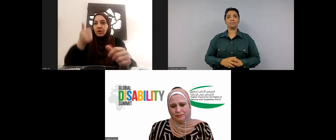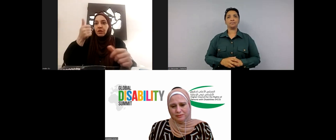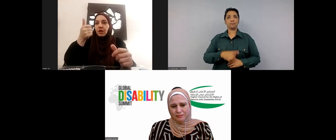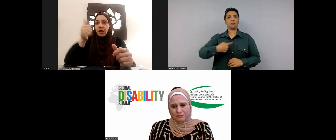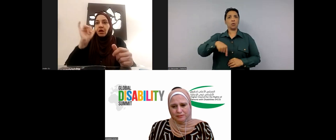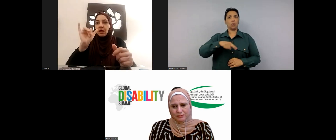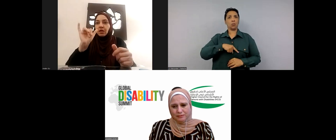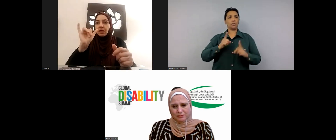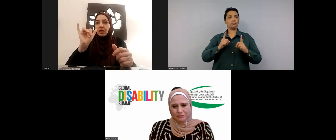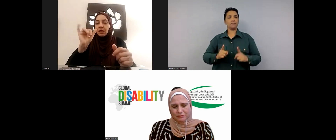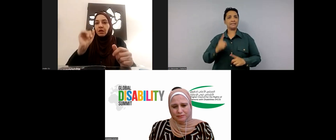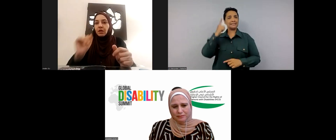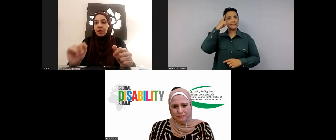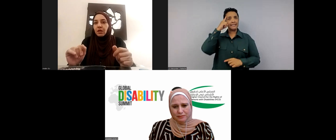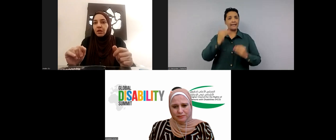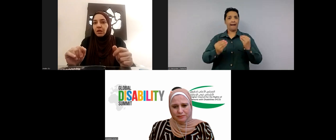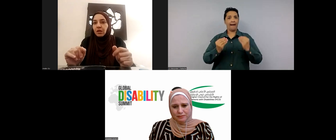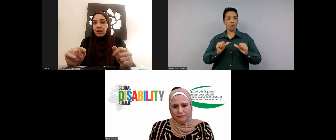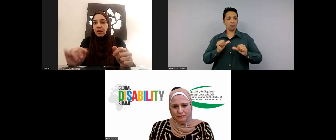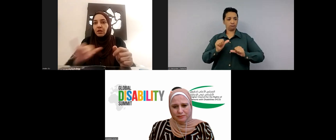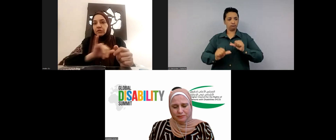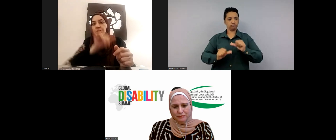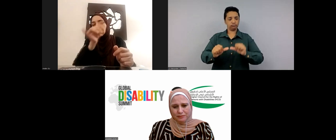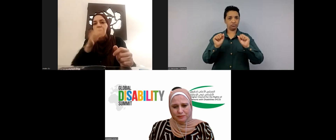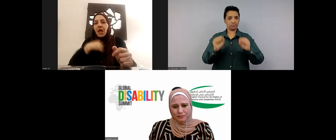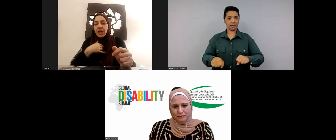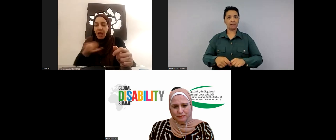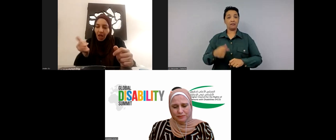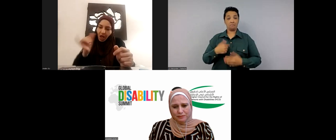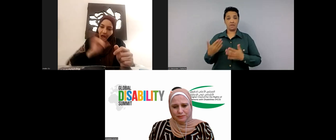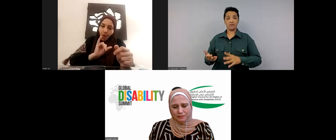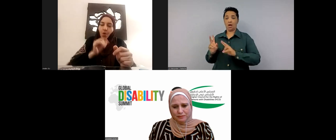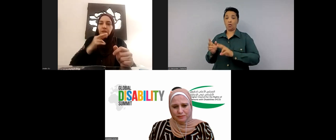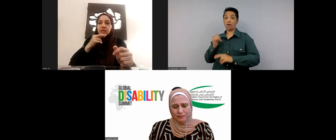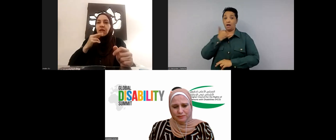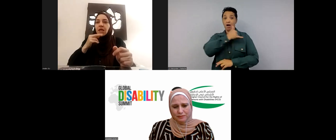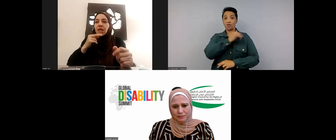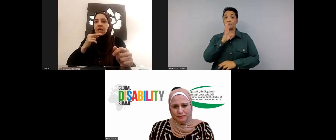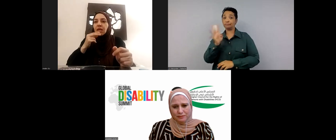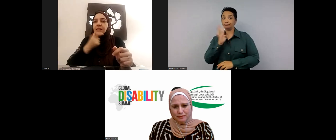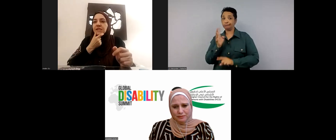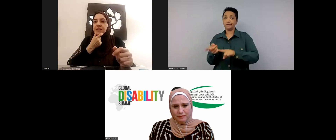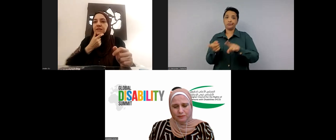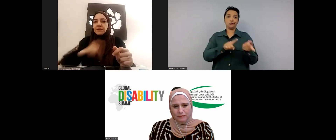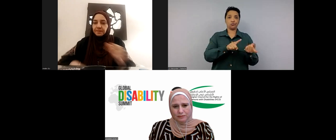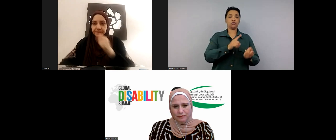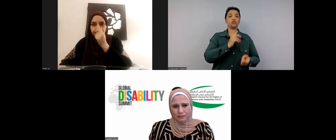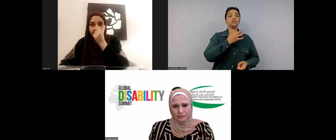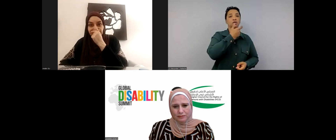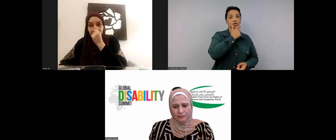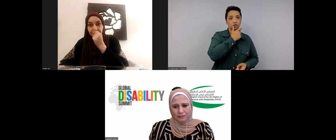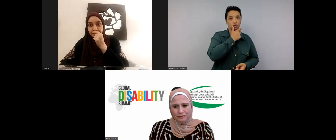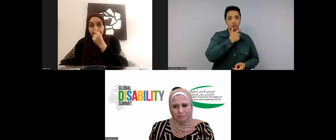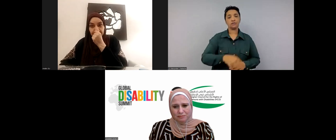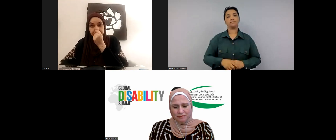they able to fulfill this. I'm going to switch into English now. Also, again, accommodate and make kind of